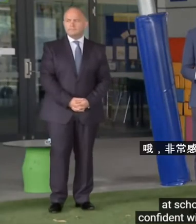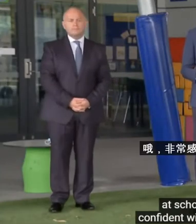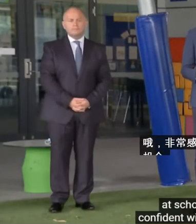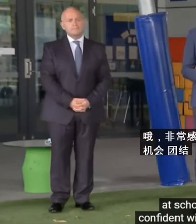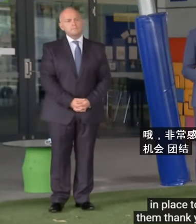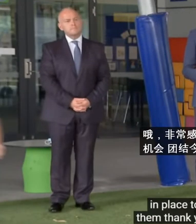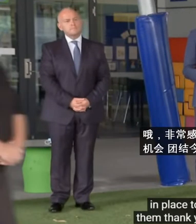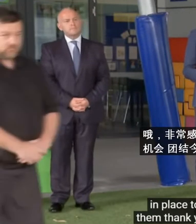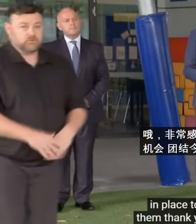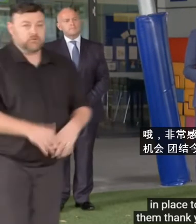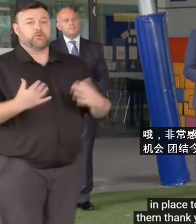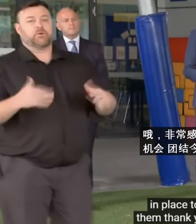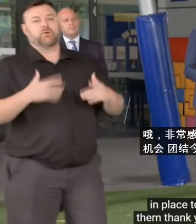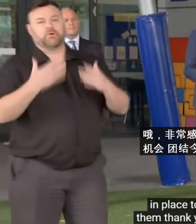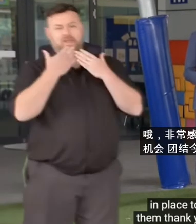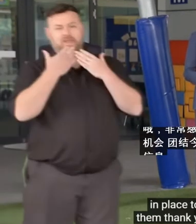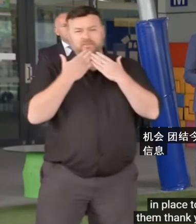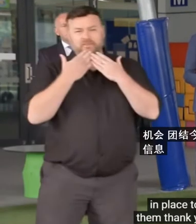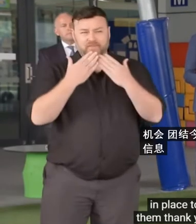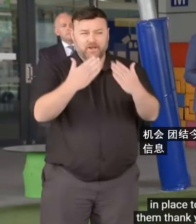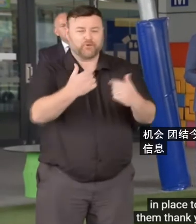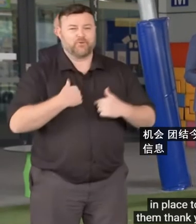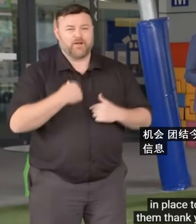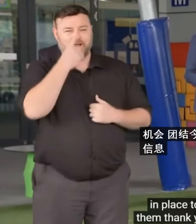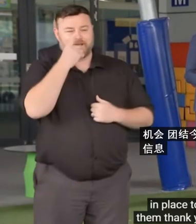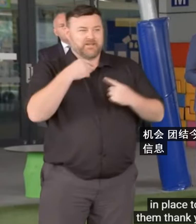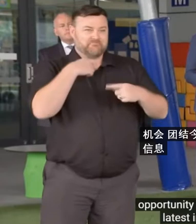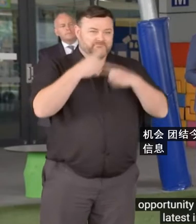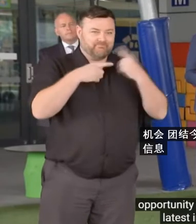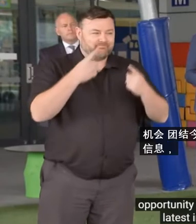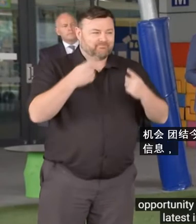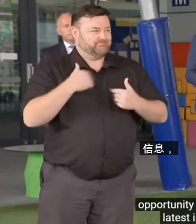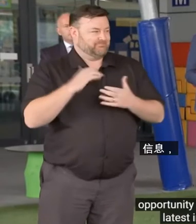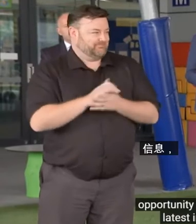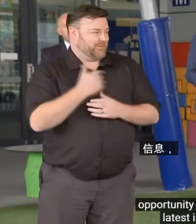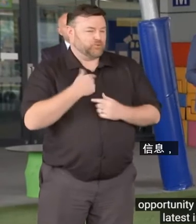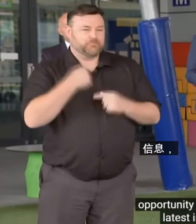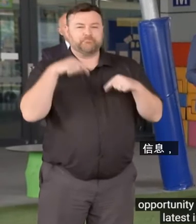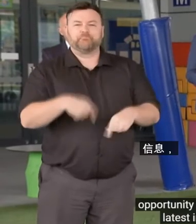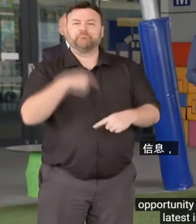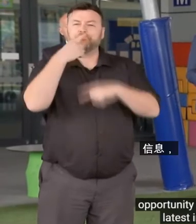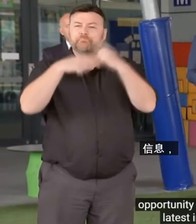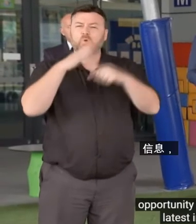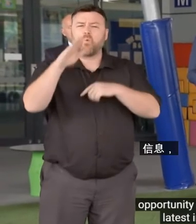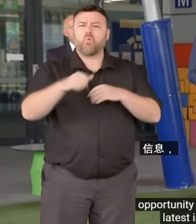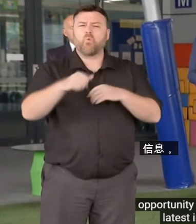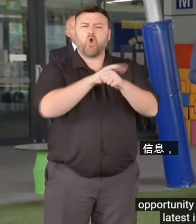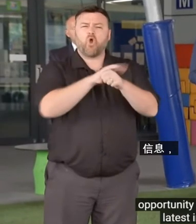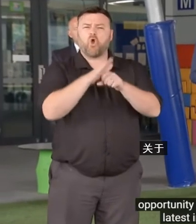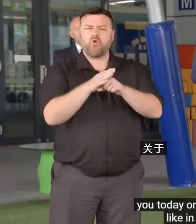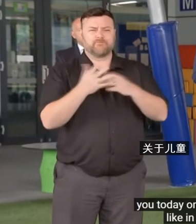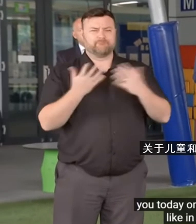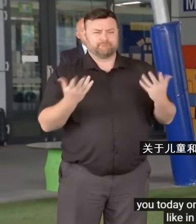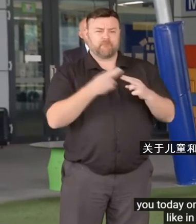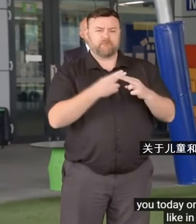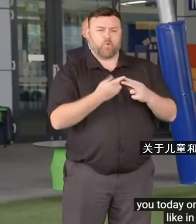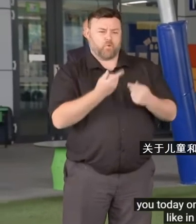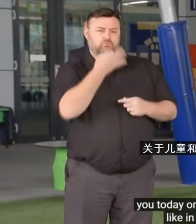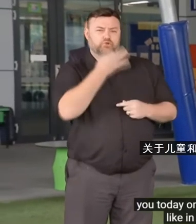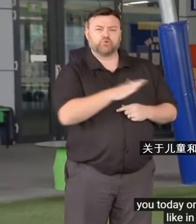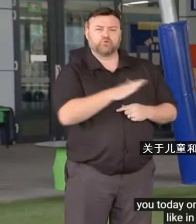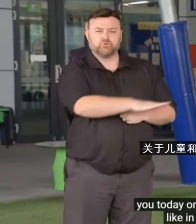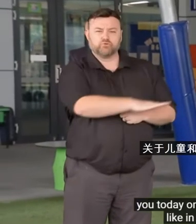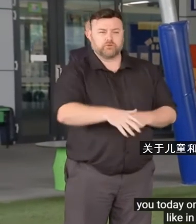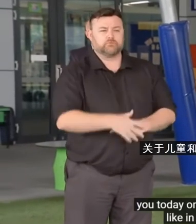Thank you very much for the opportunity to share some of the latest information with you today on what COVID-19 looks like in children, on the